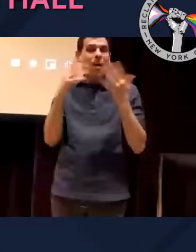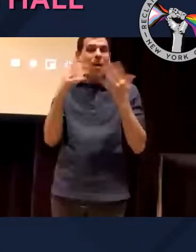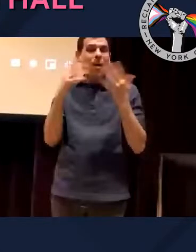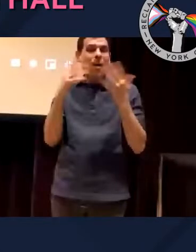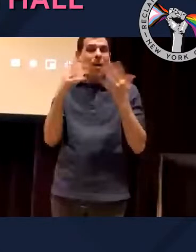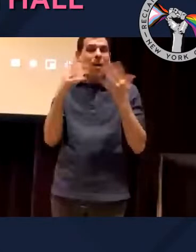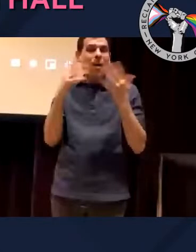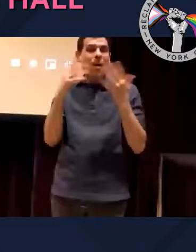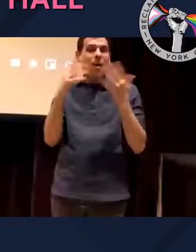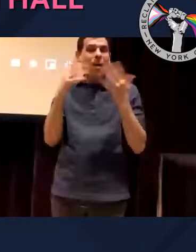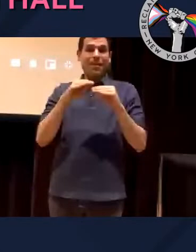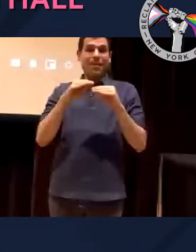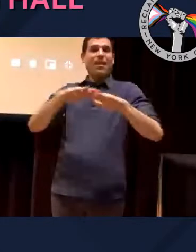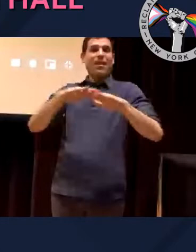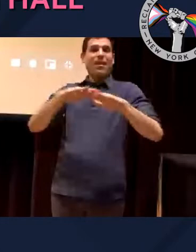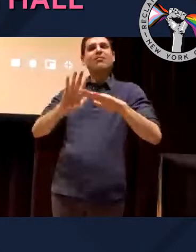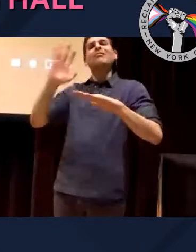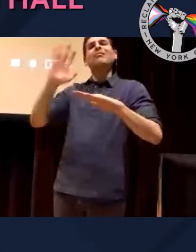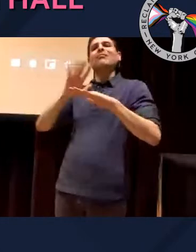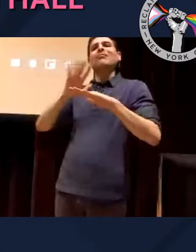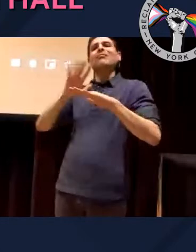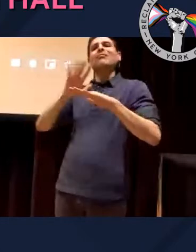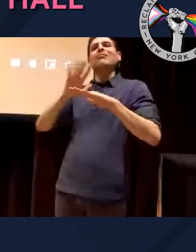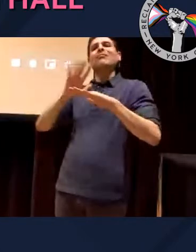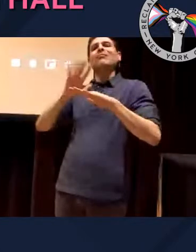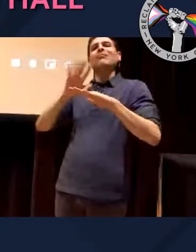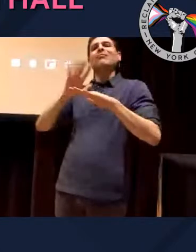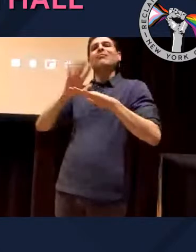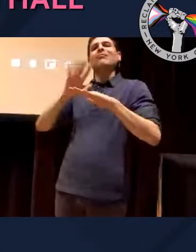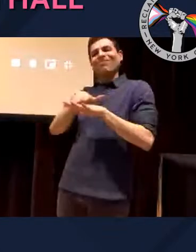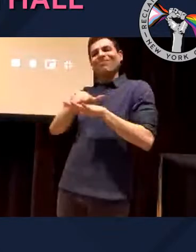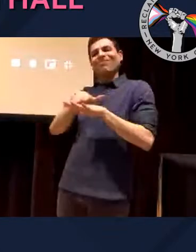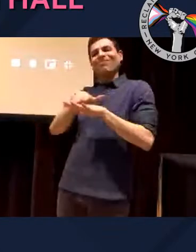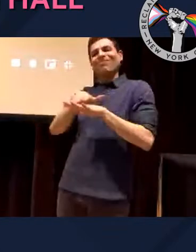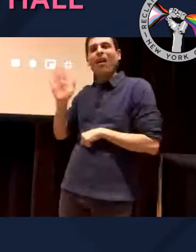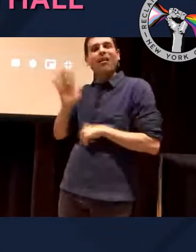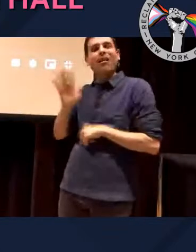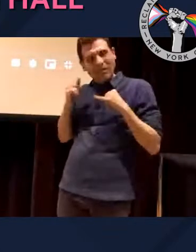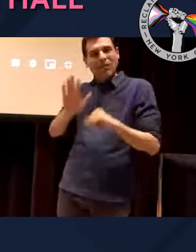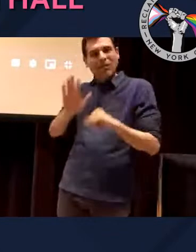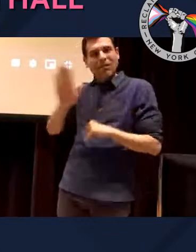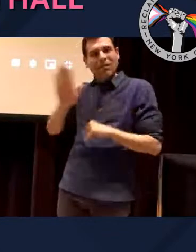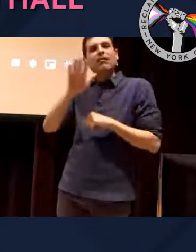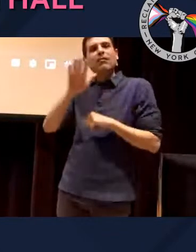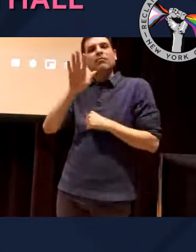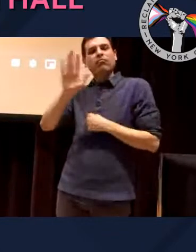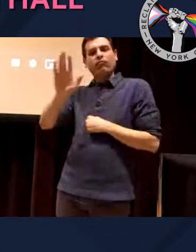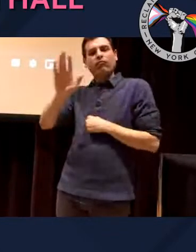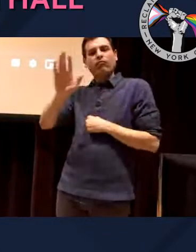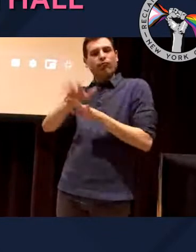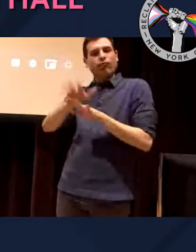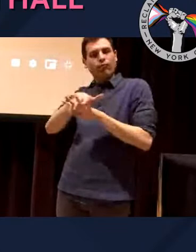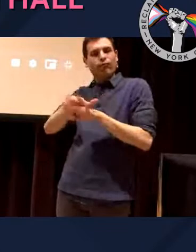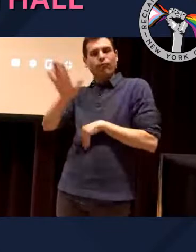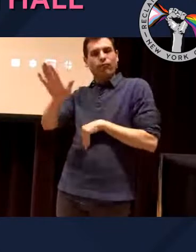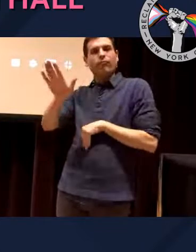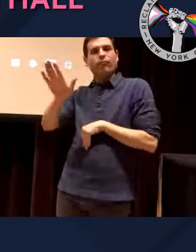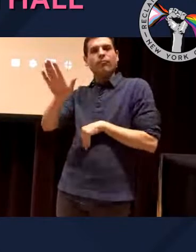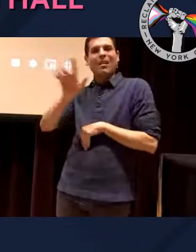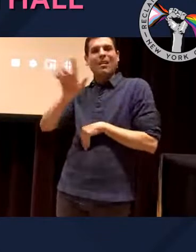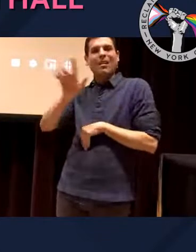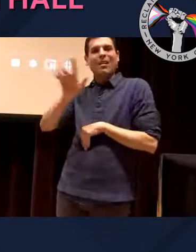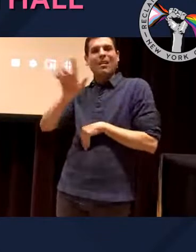Currently, we're sitting in land that was once and still is the land of Lenape, the unceded land of